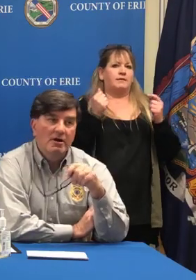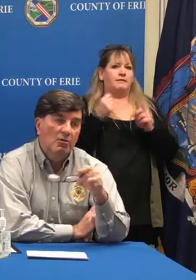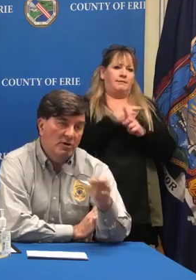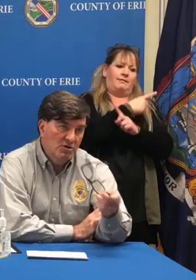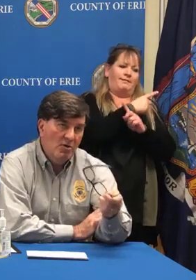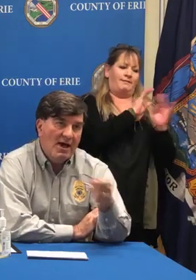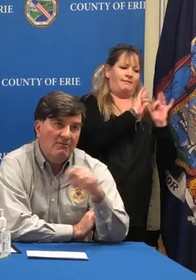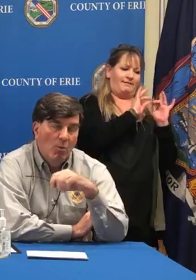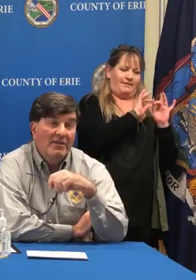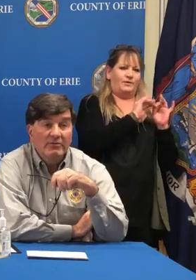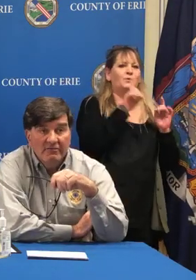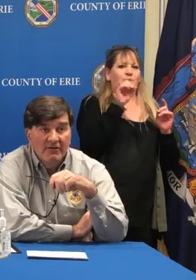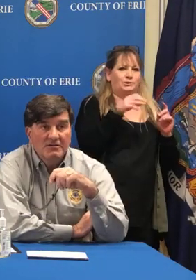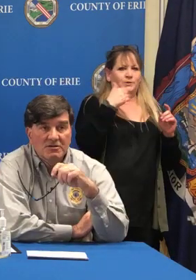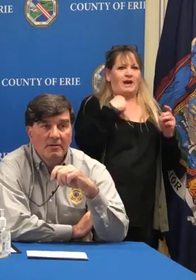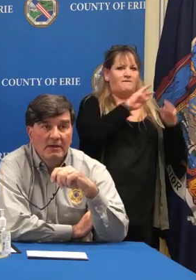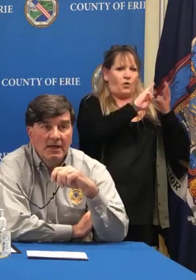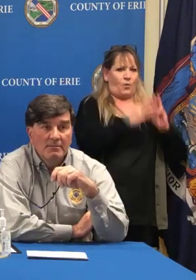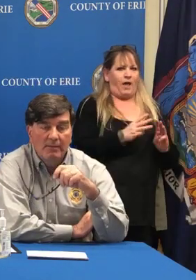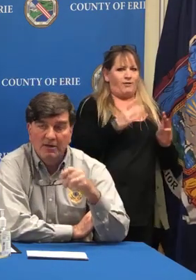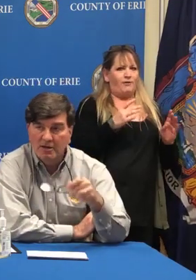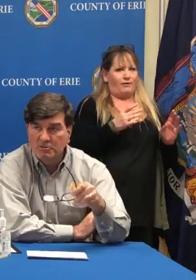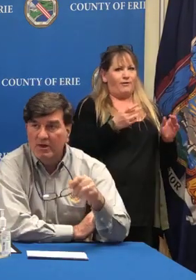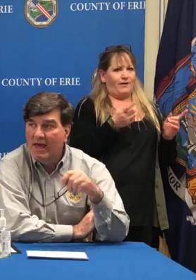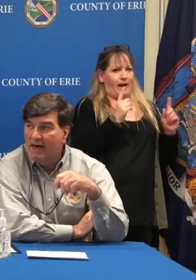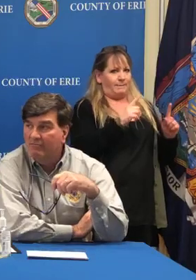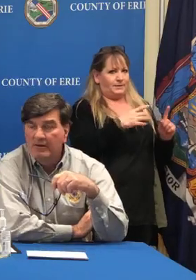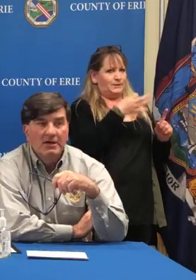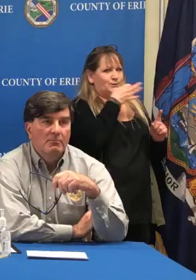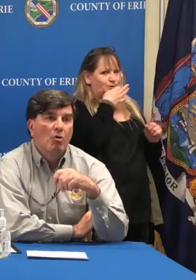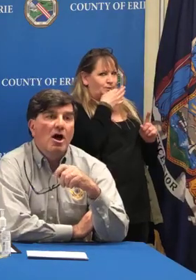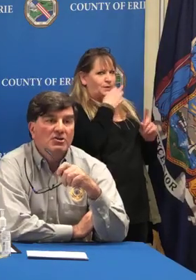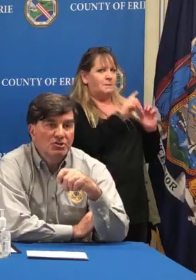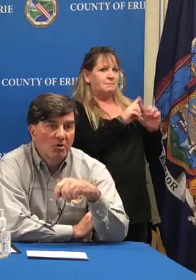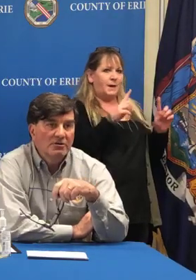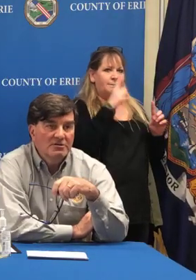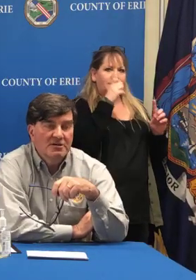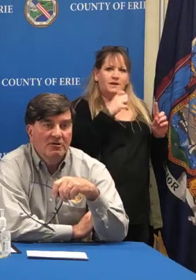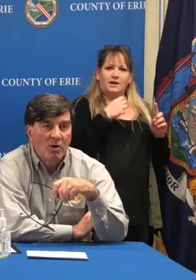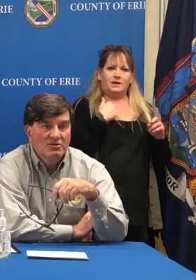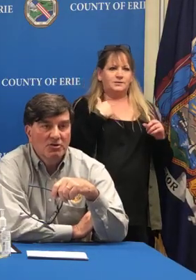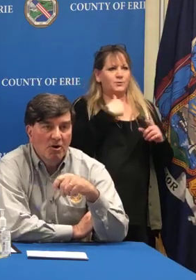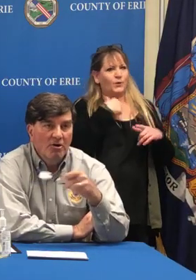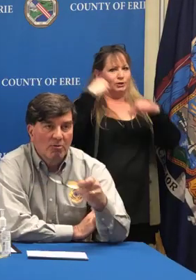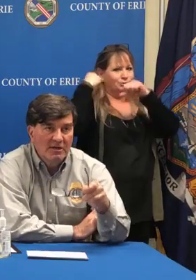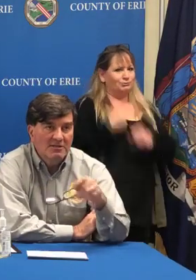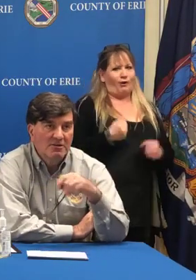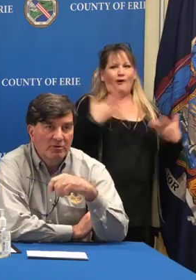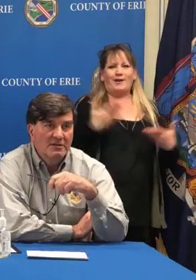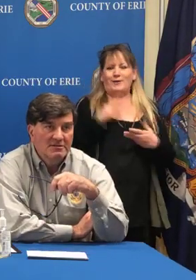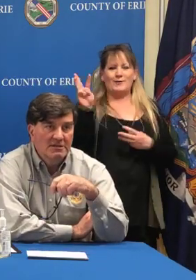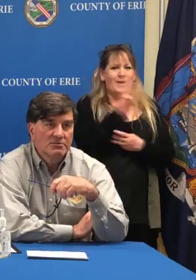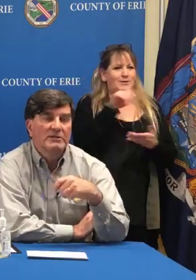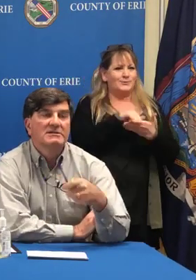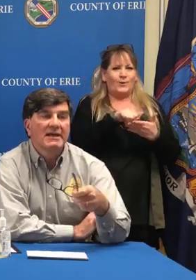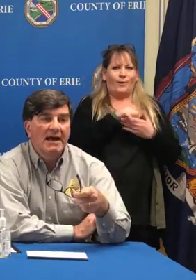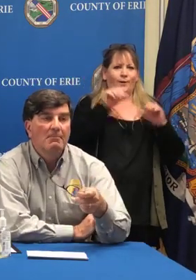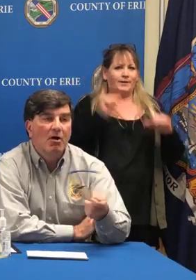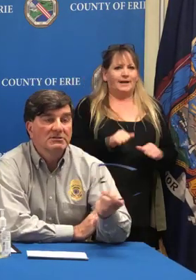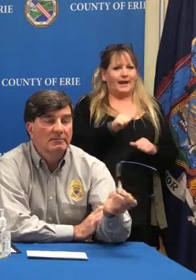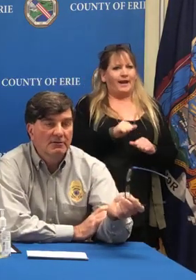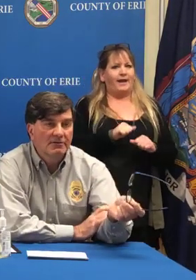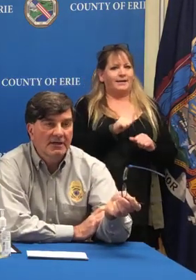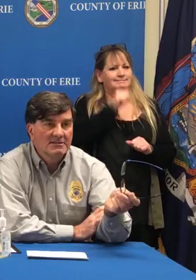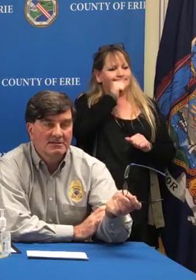note here, we do have a weather event that's coming in, but because we have broad shoulders here in Western New York and we can deal with these things, we can take